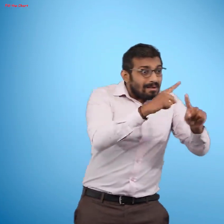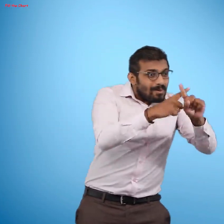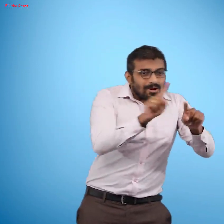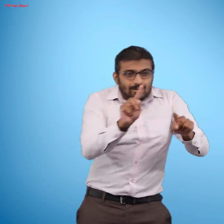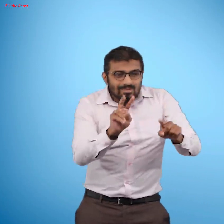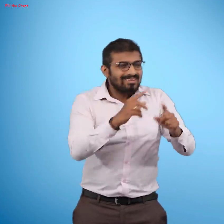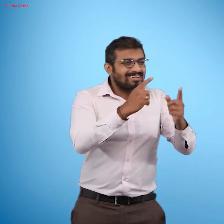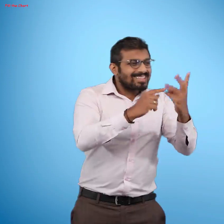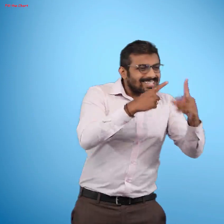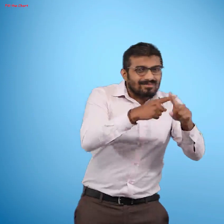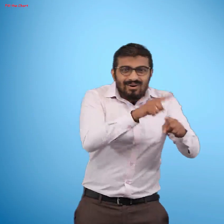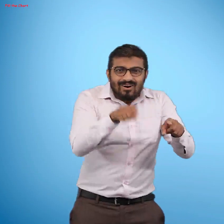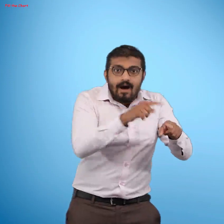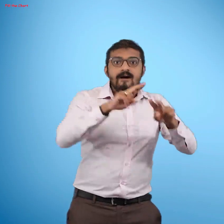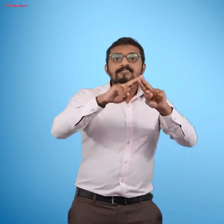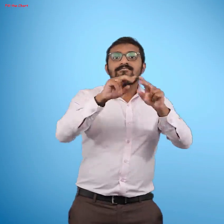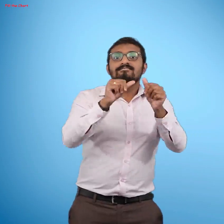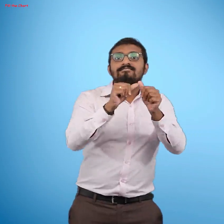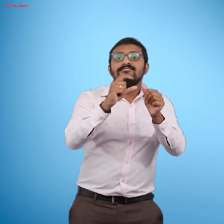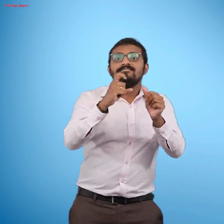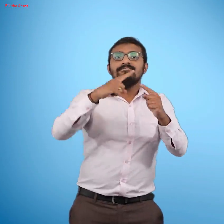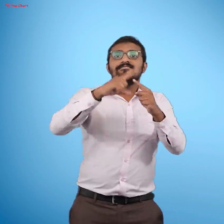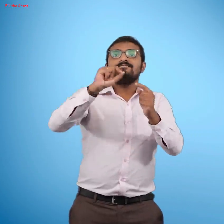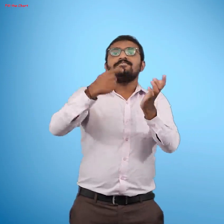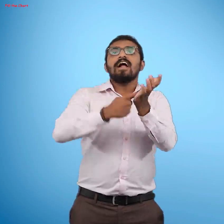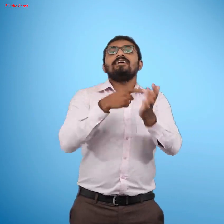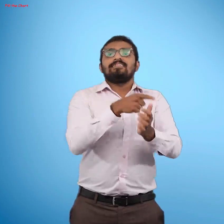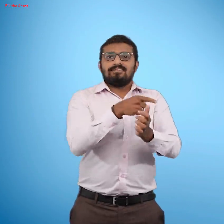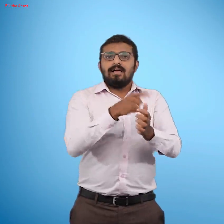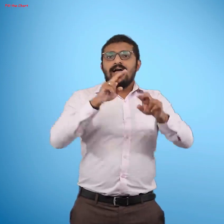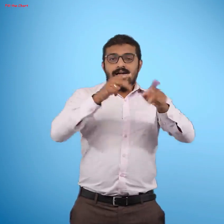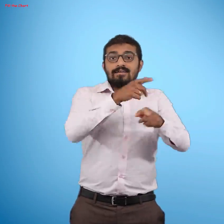12 are factors of 12.